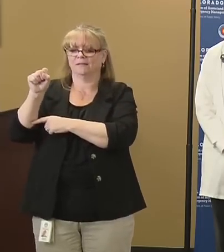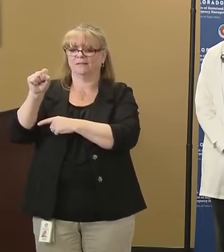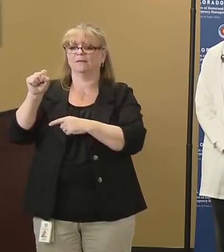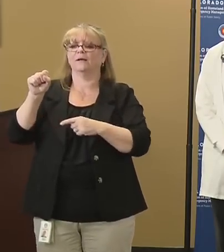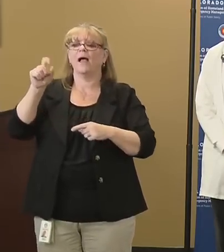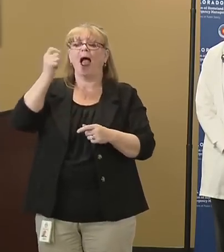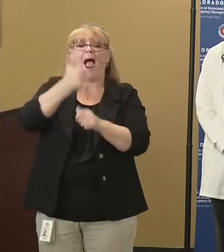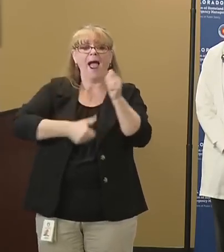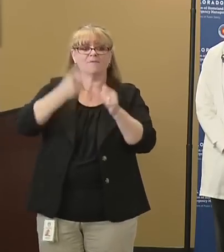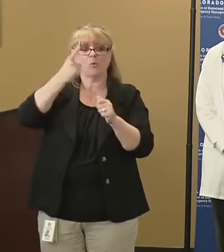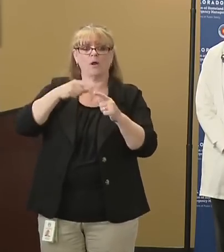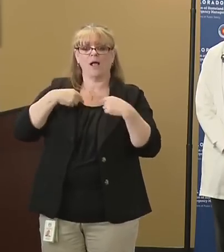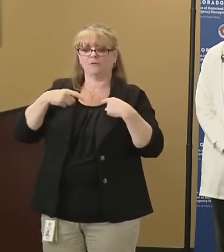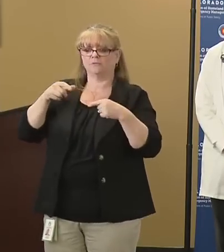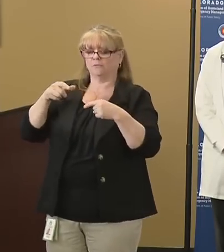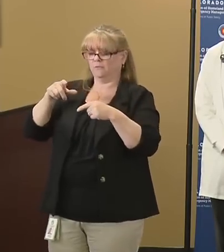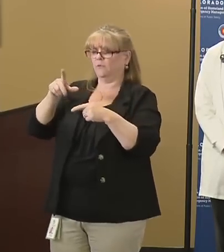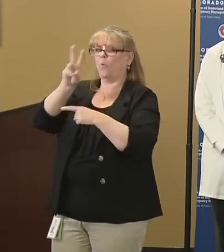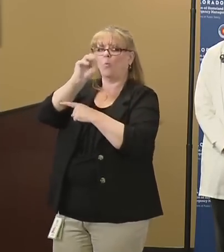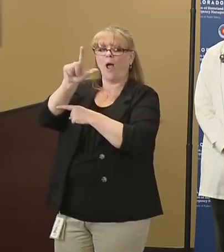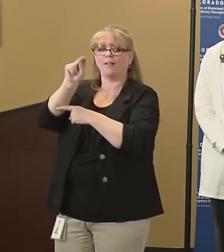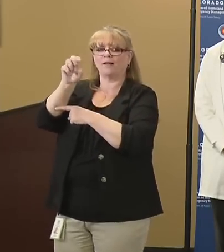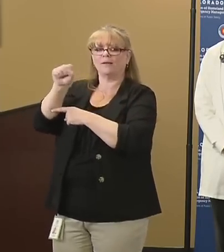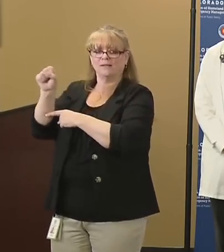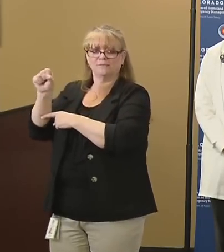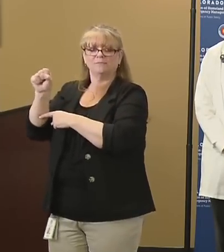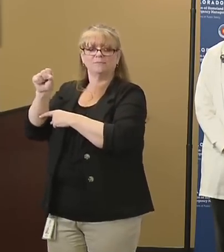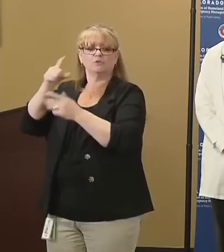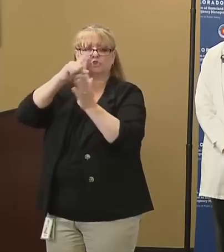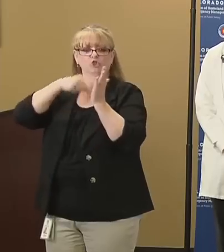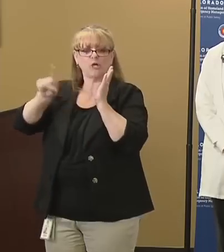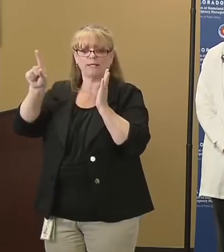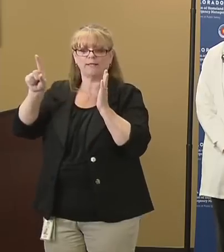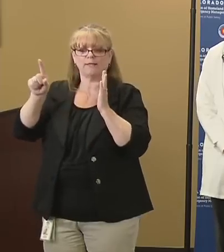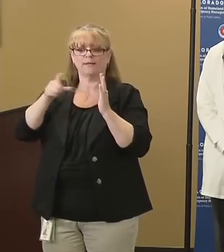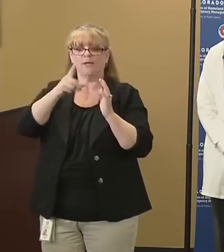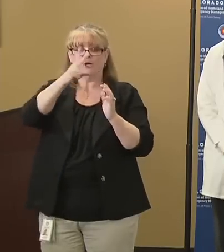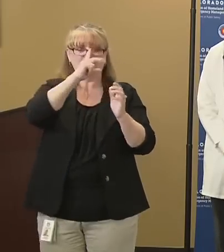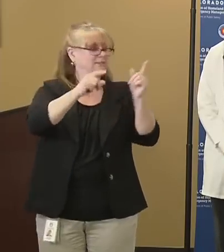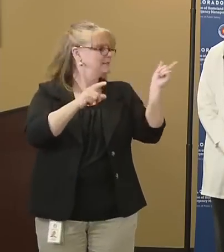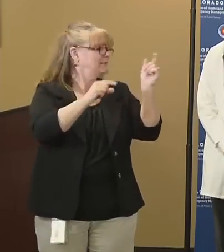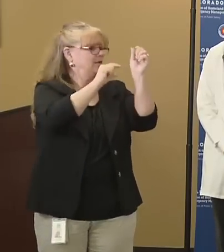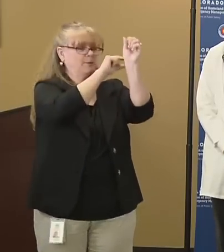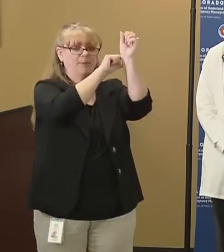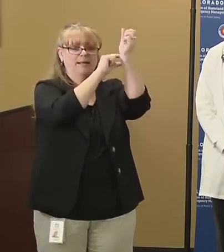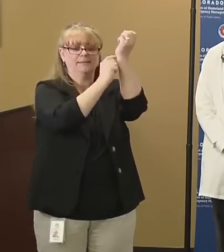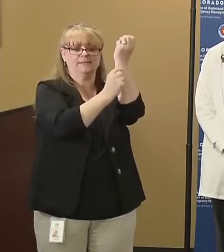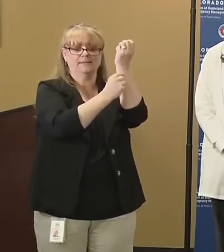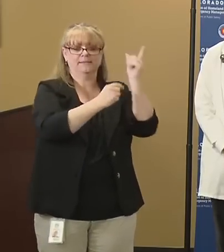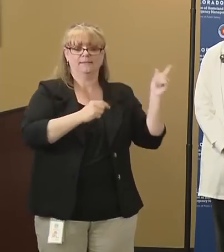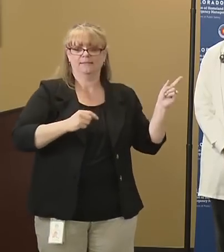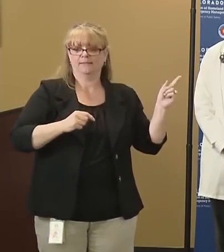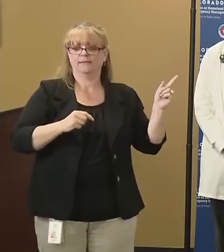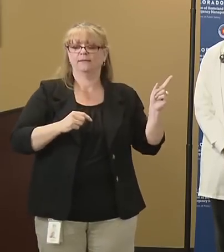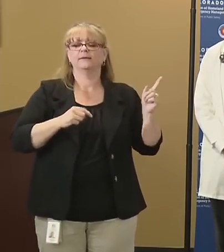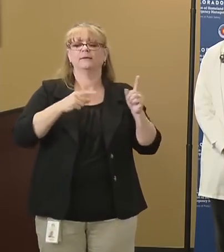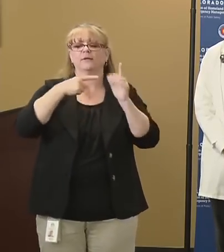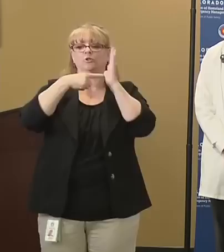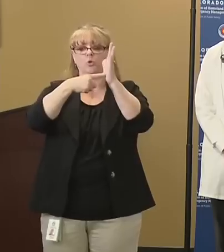of course. They put a bracelet on me today. I was 97.6. I was running low, which is good. But everybody had